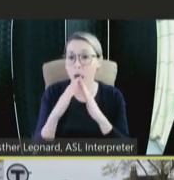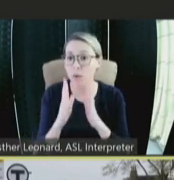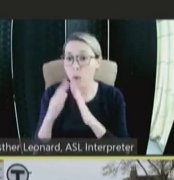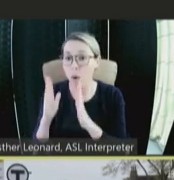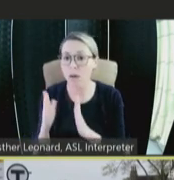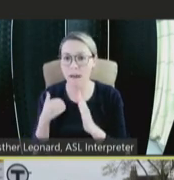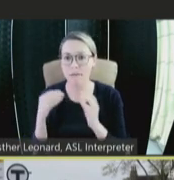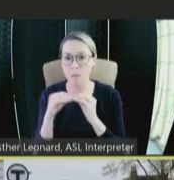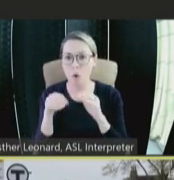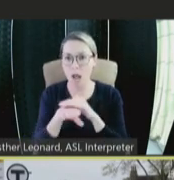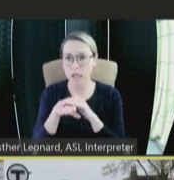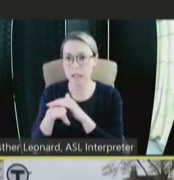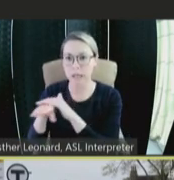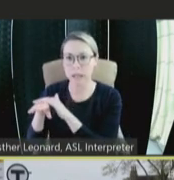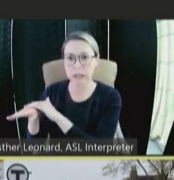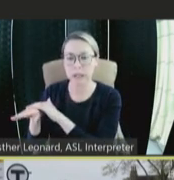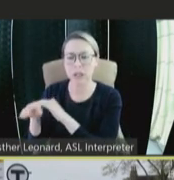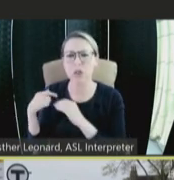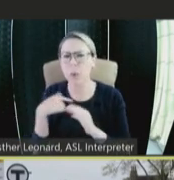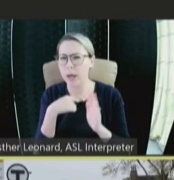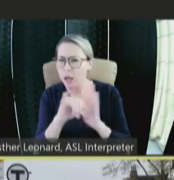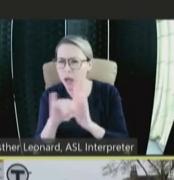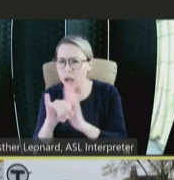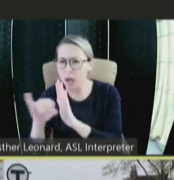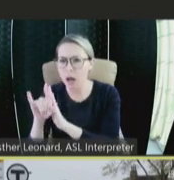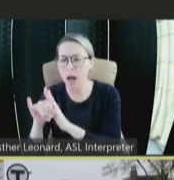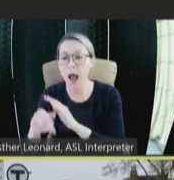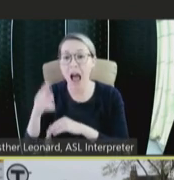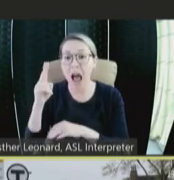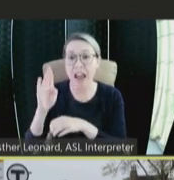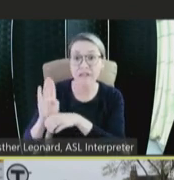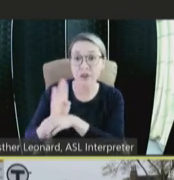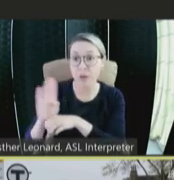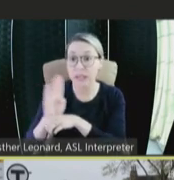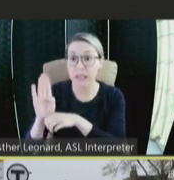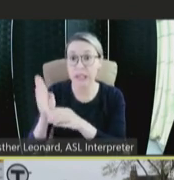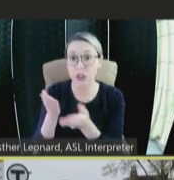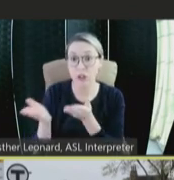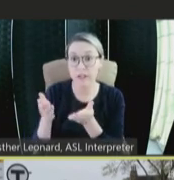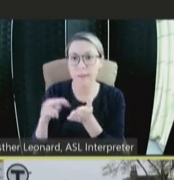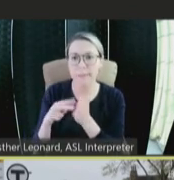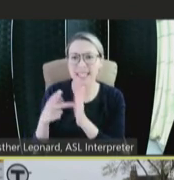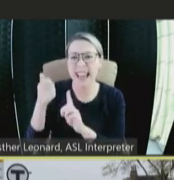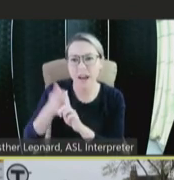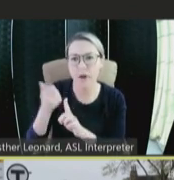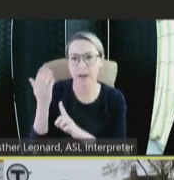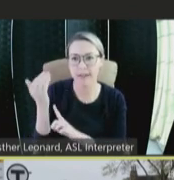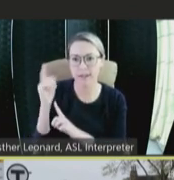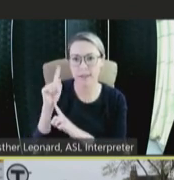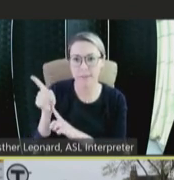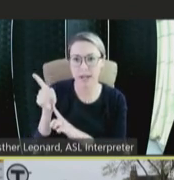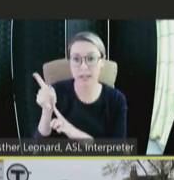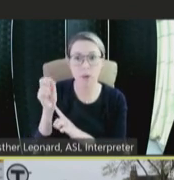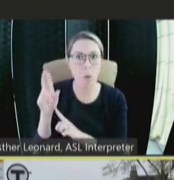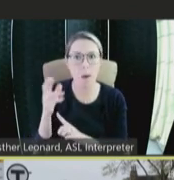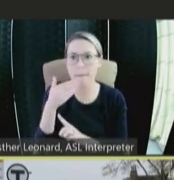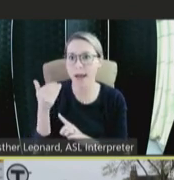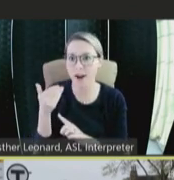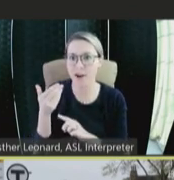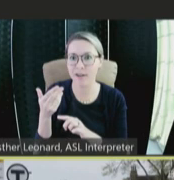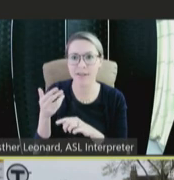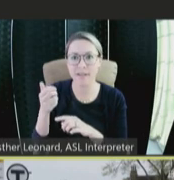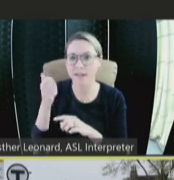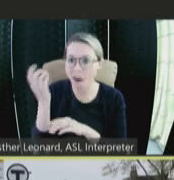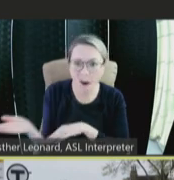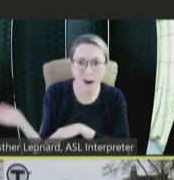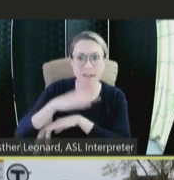this case, we're defining high frequency service as service that is every 15 minutes or better all day, 7 days